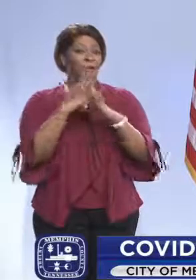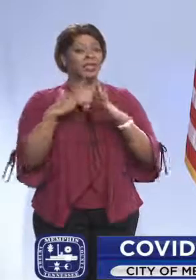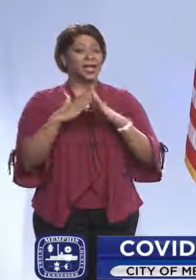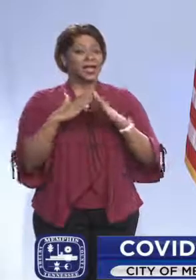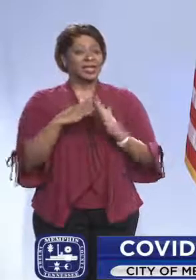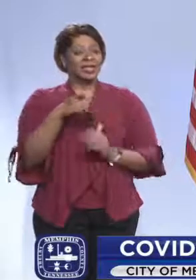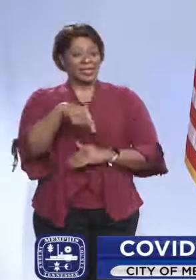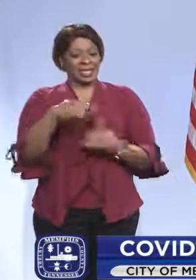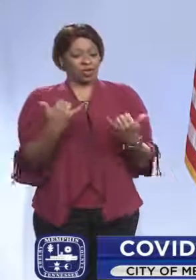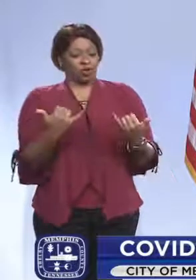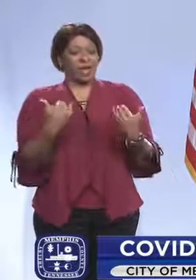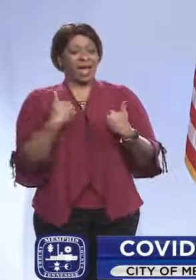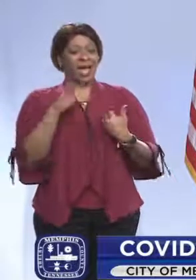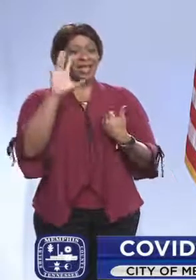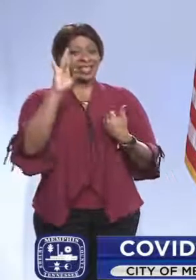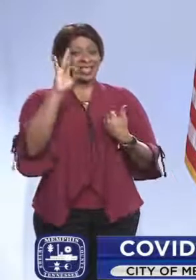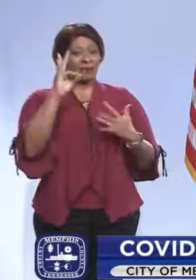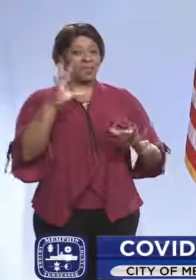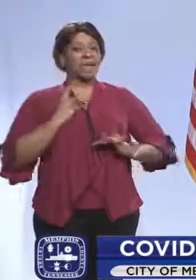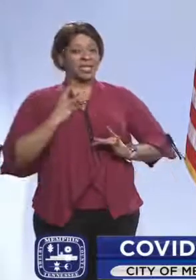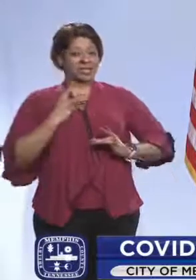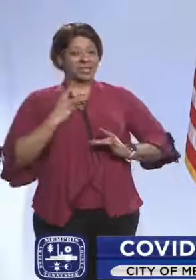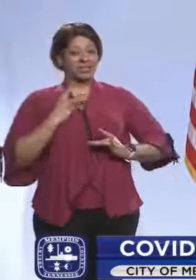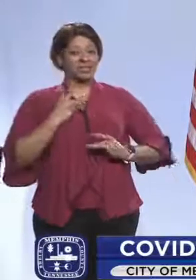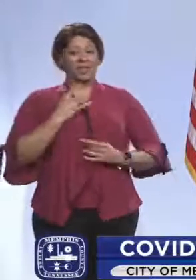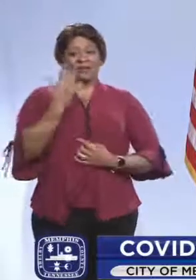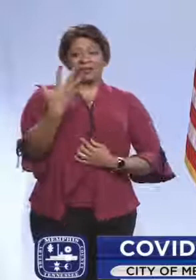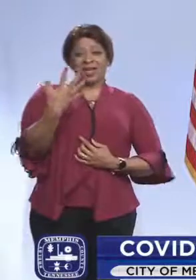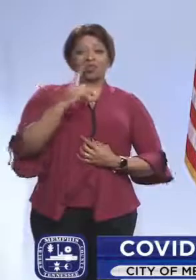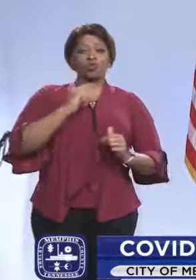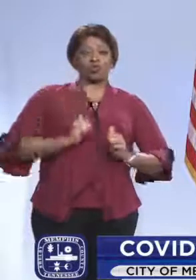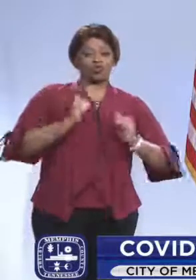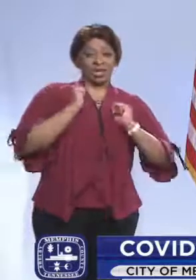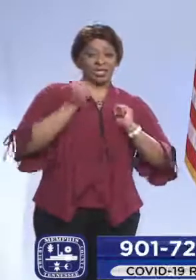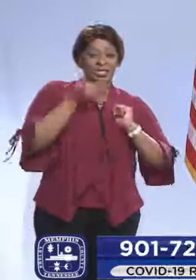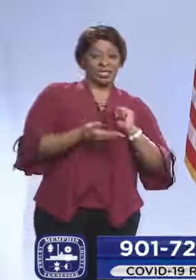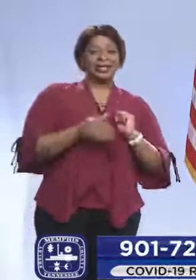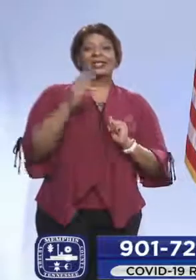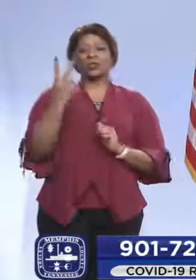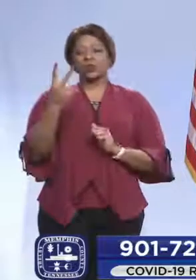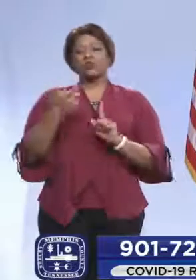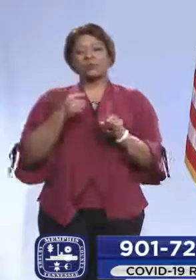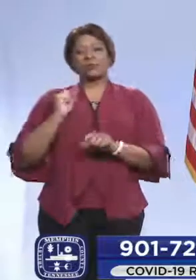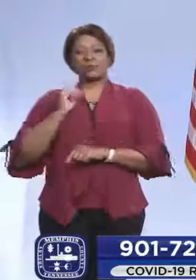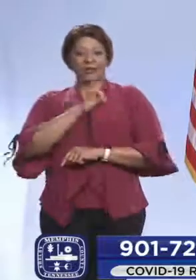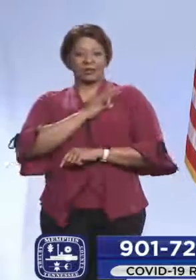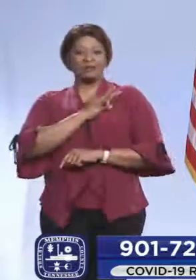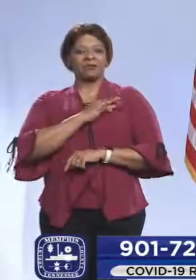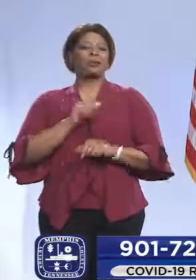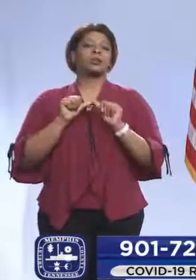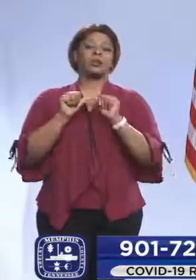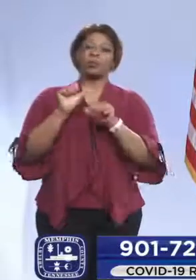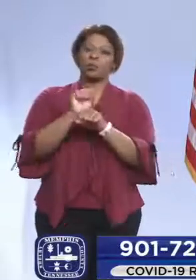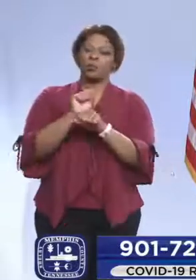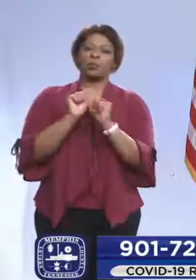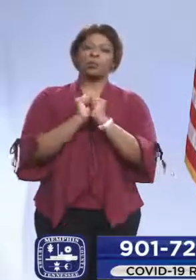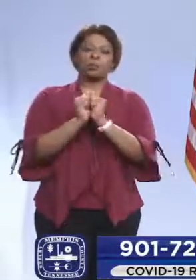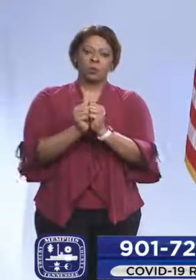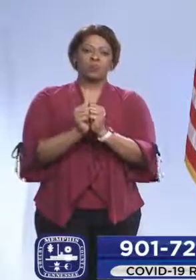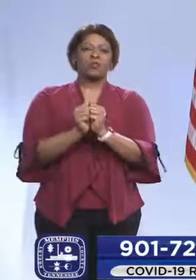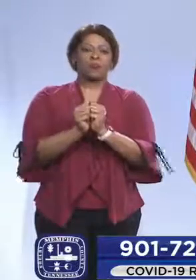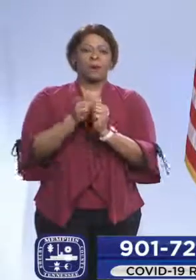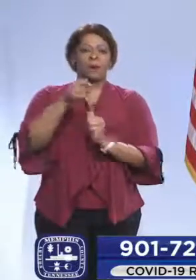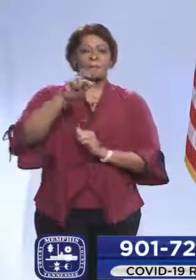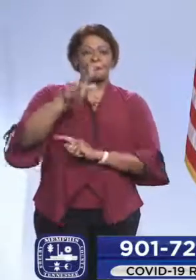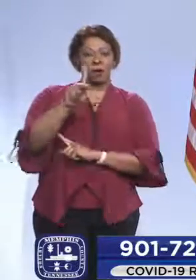have 7 positive cases, 5 which are residents and 2 that are staff, and we're continuing to work with a